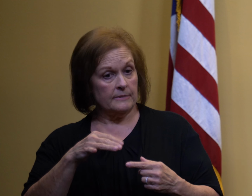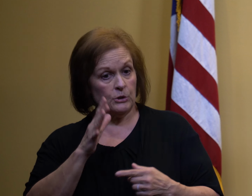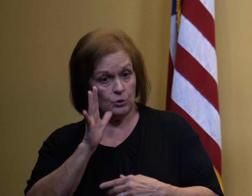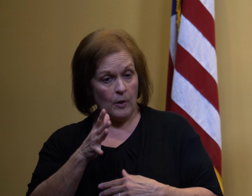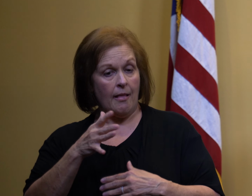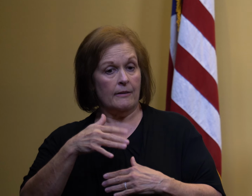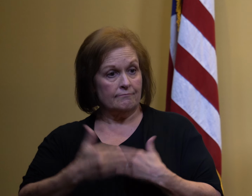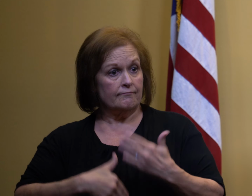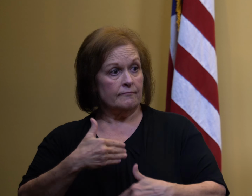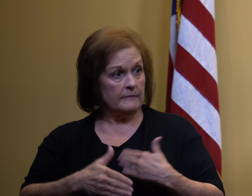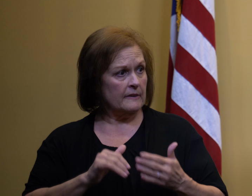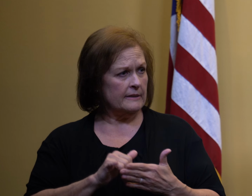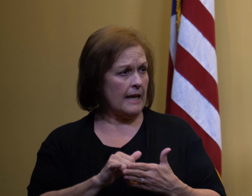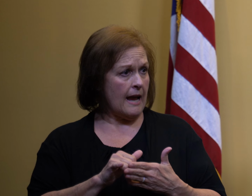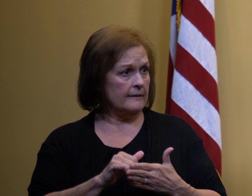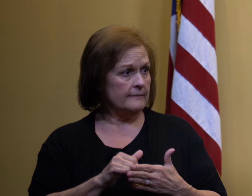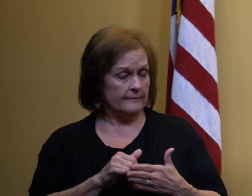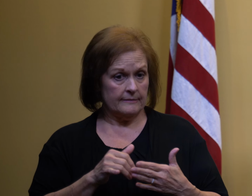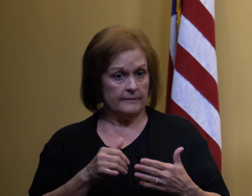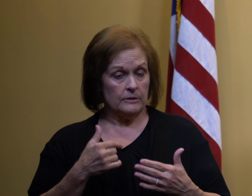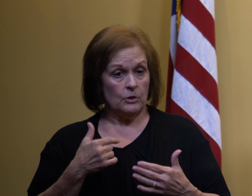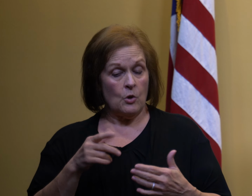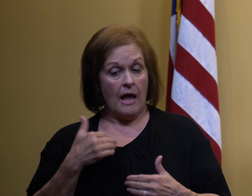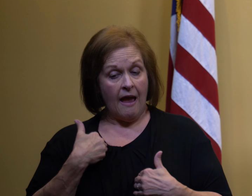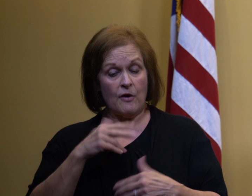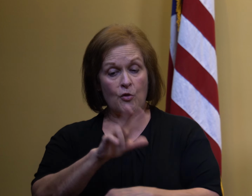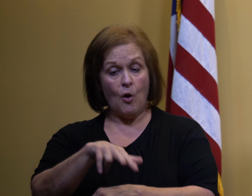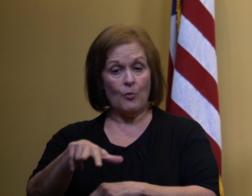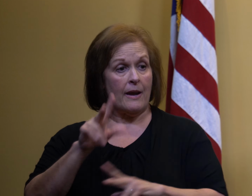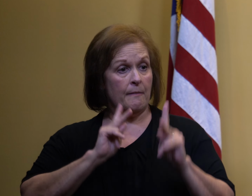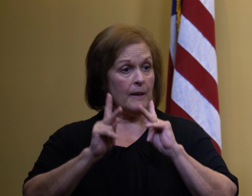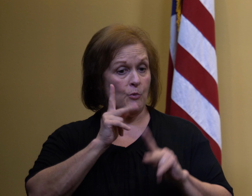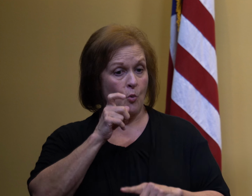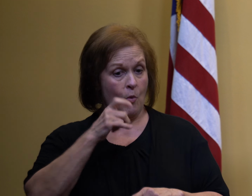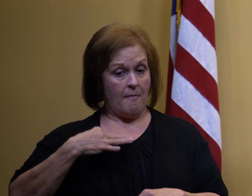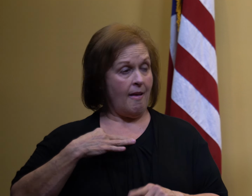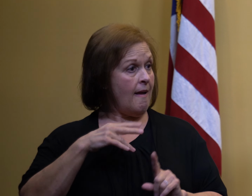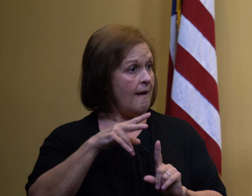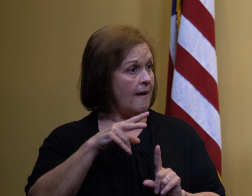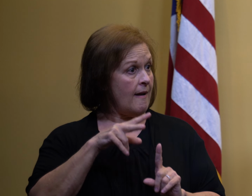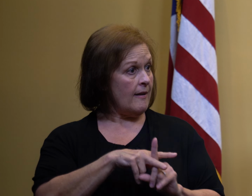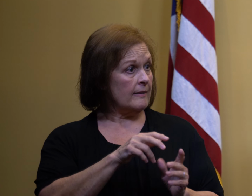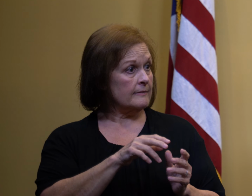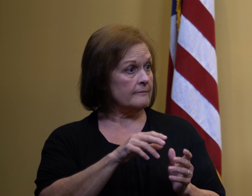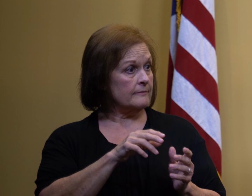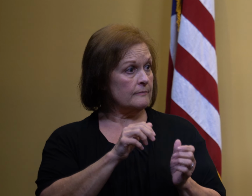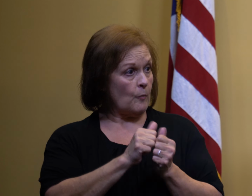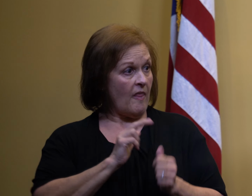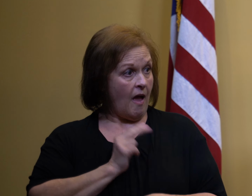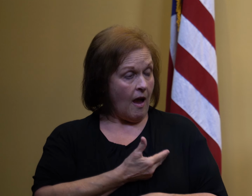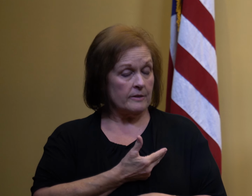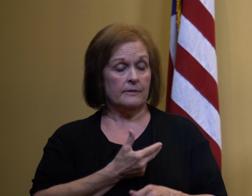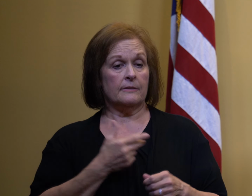it landed us over 33 candidates, where those candidates were going through a process that ended up being six